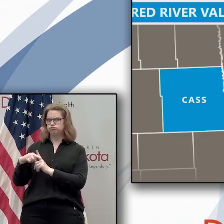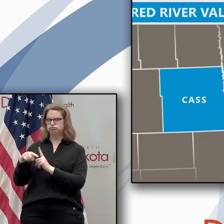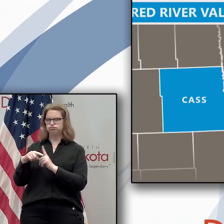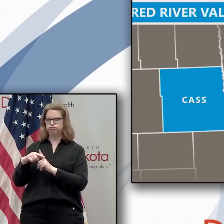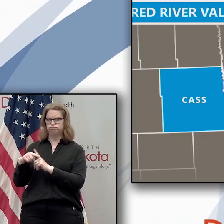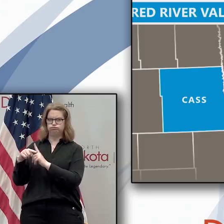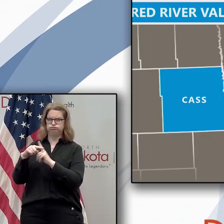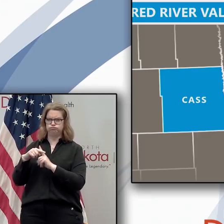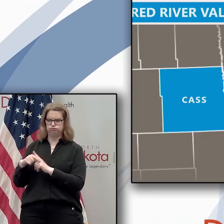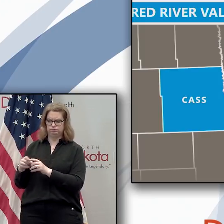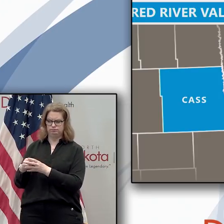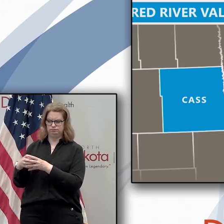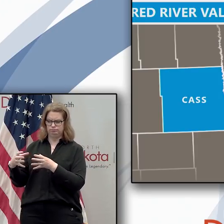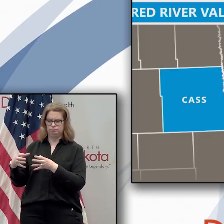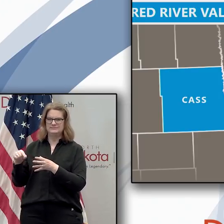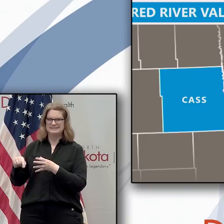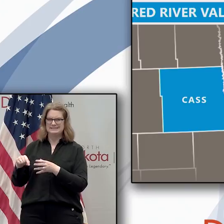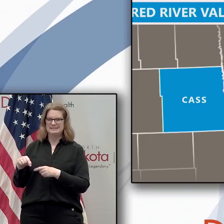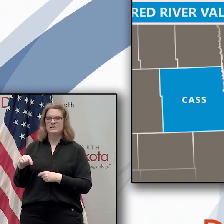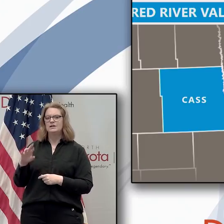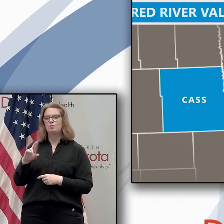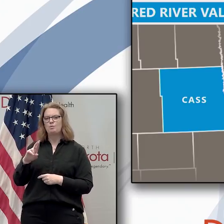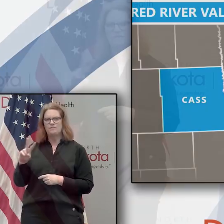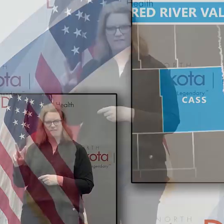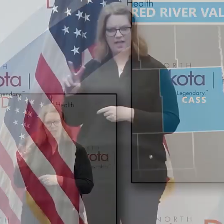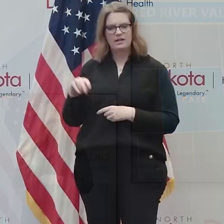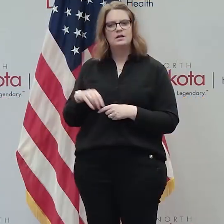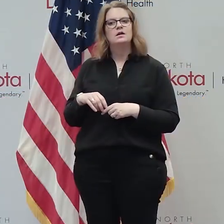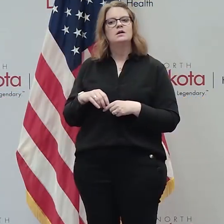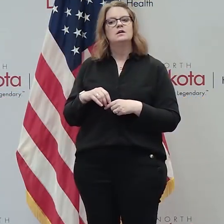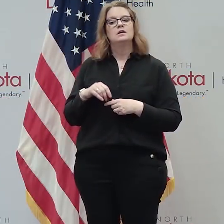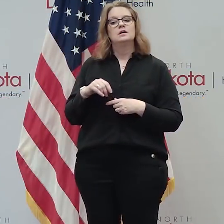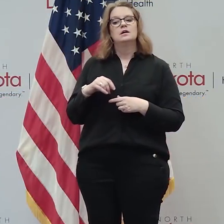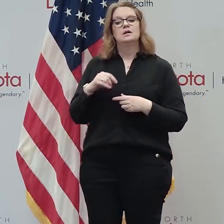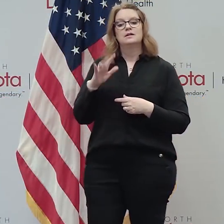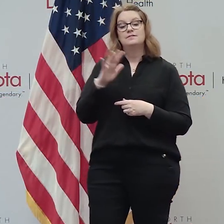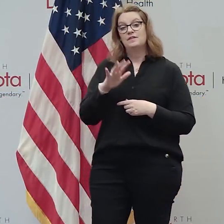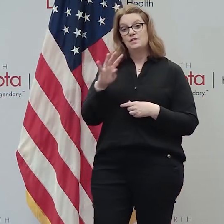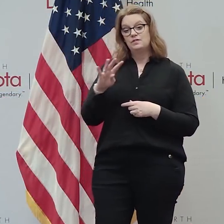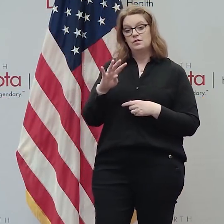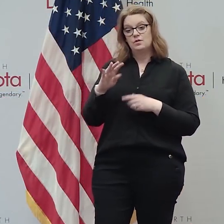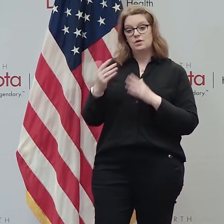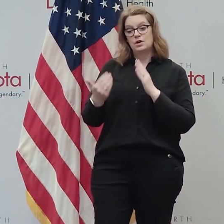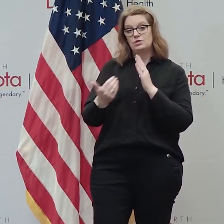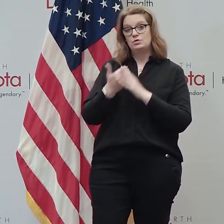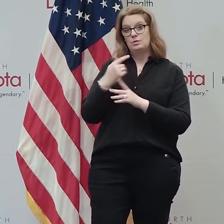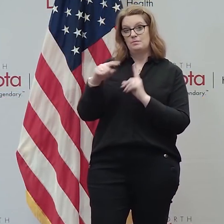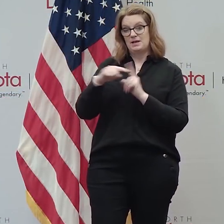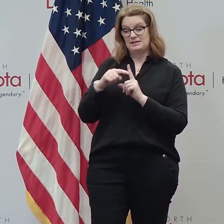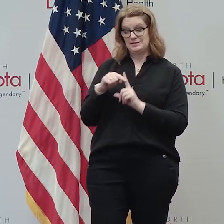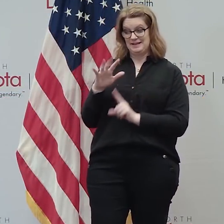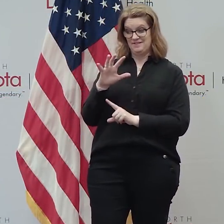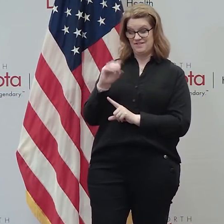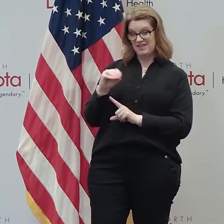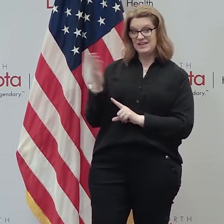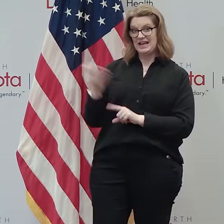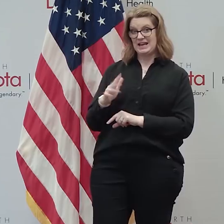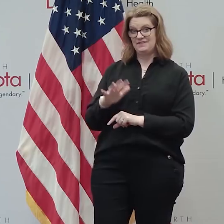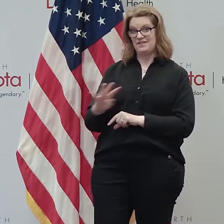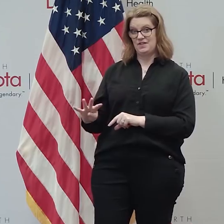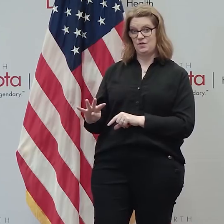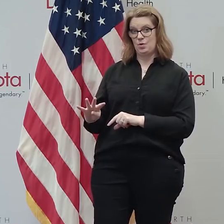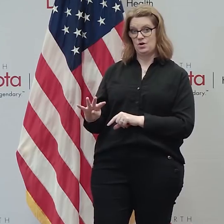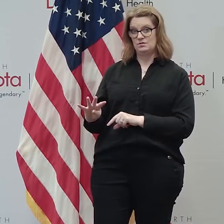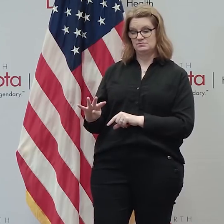of activity in the Red River Valley. We had 54 new positives reported today. 50 of the 54 cases